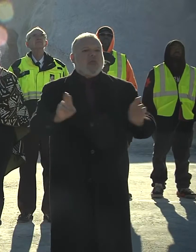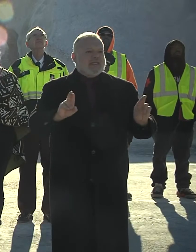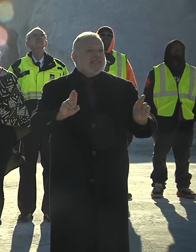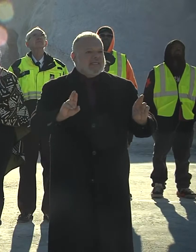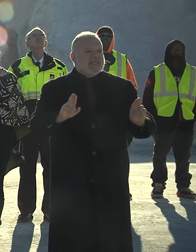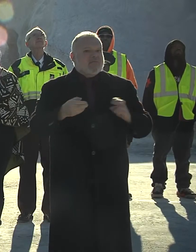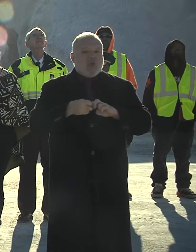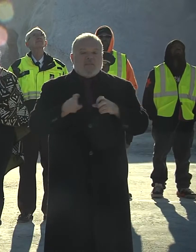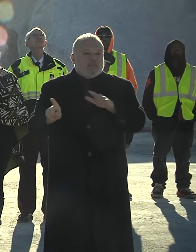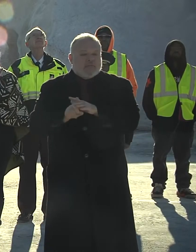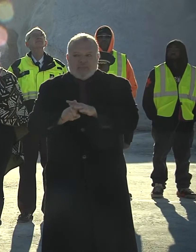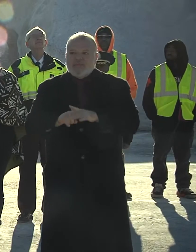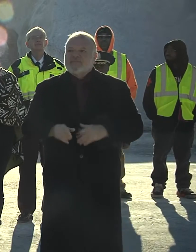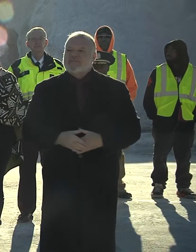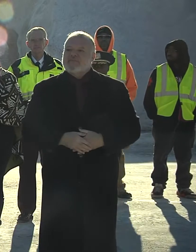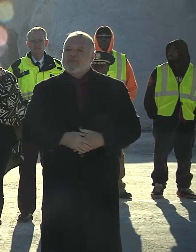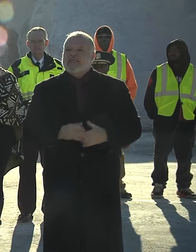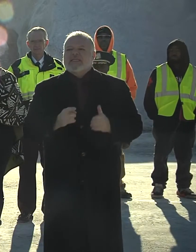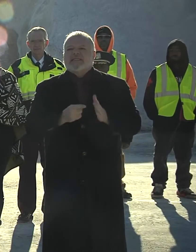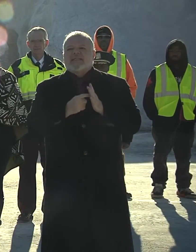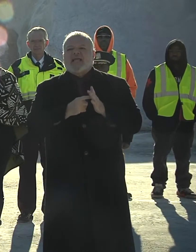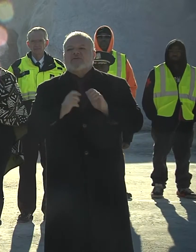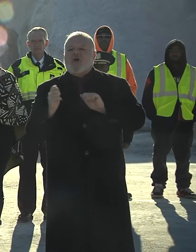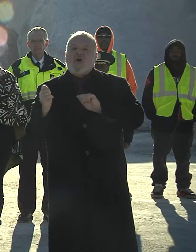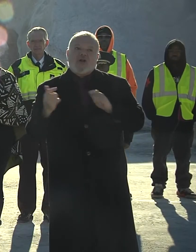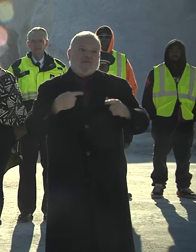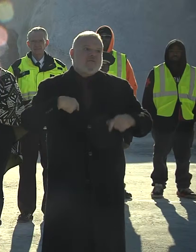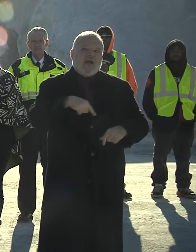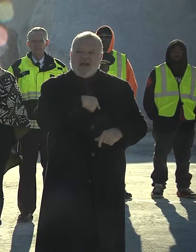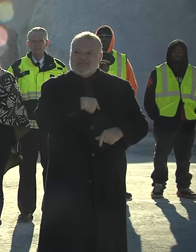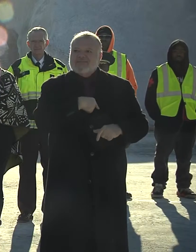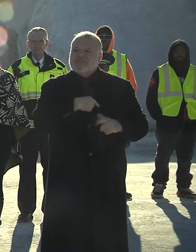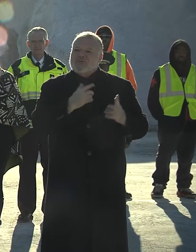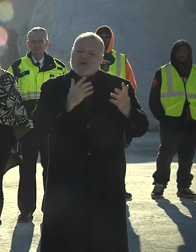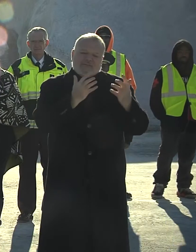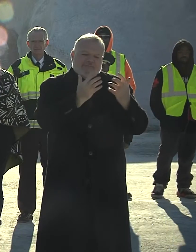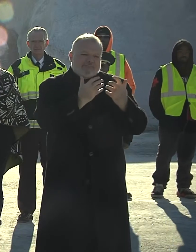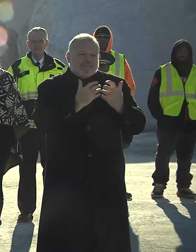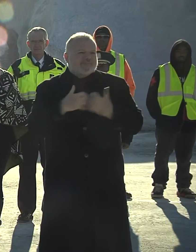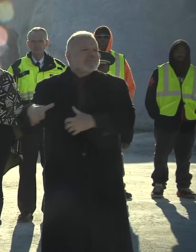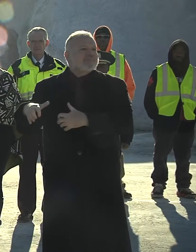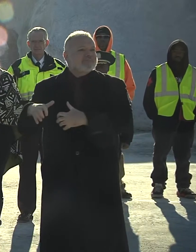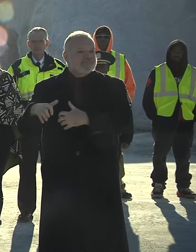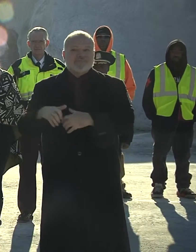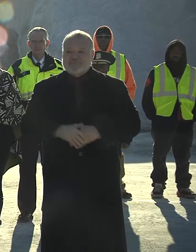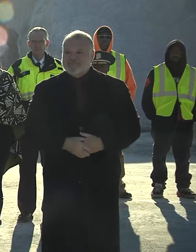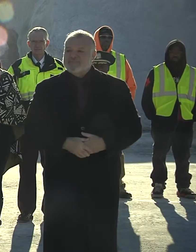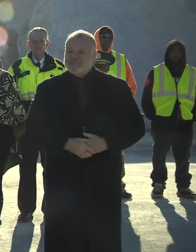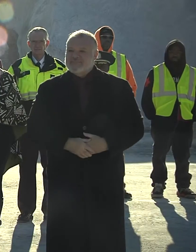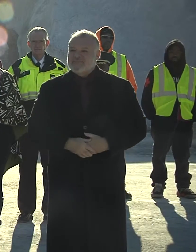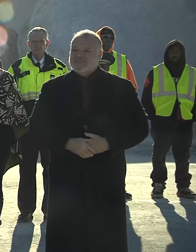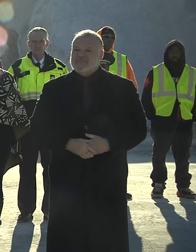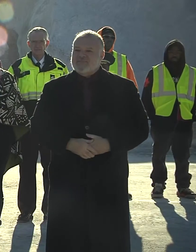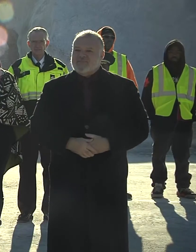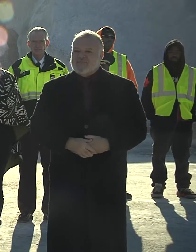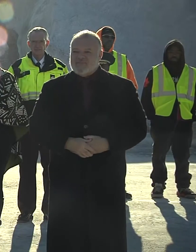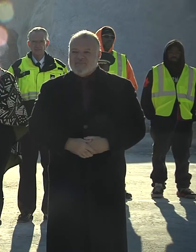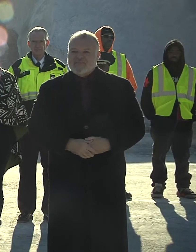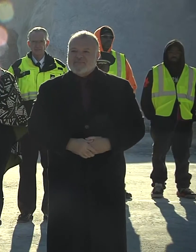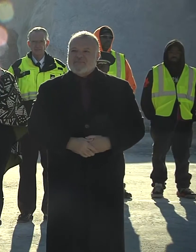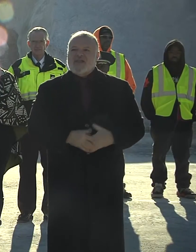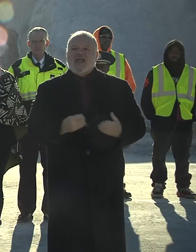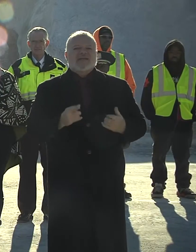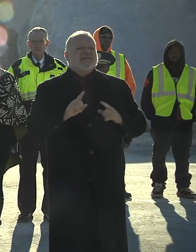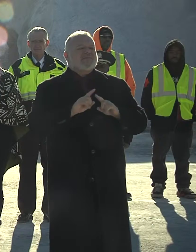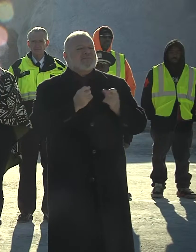it takes all of us working in community to get through the worst of our winter weather safely. There are responsibilities that we all share